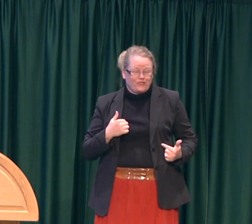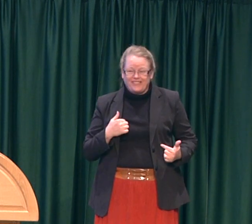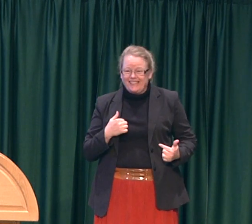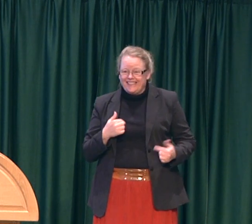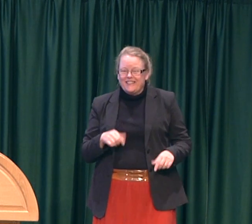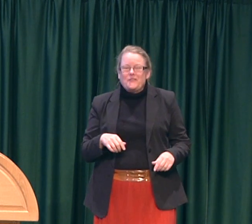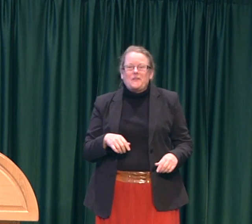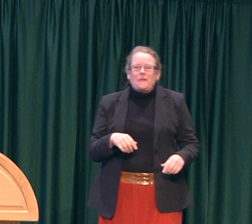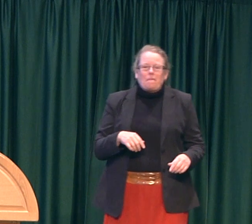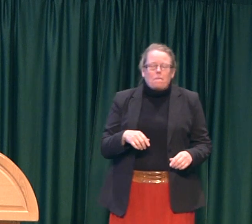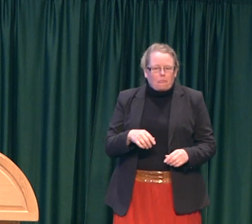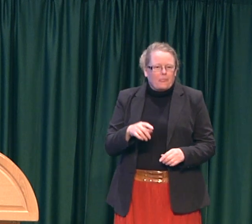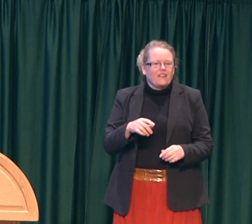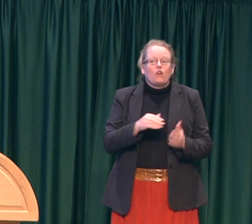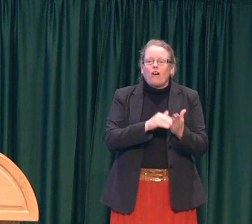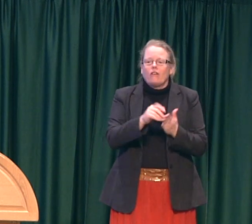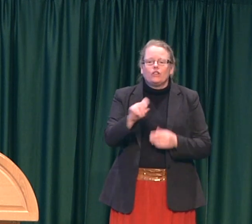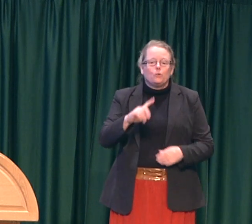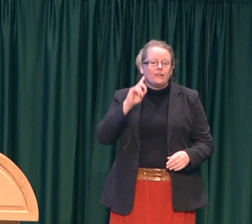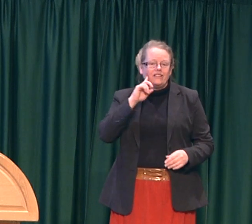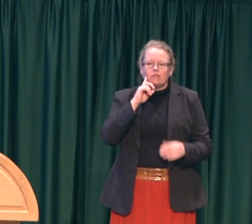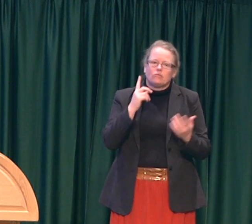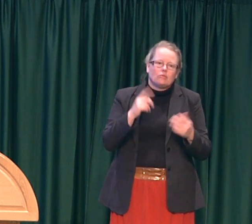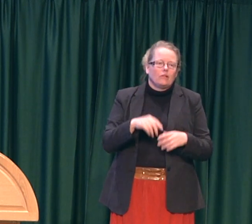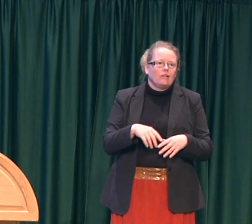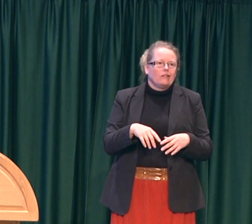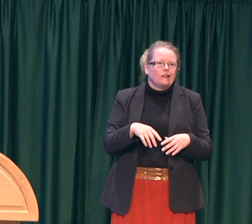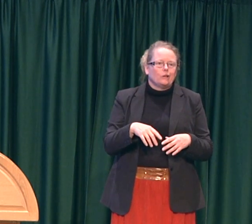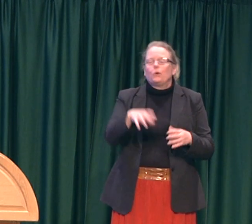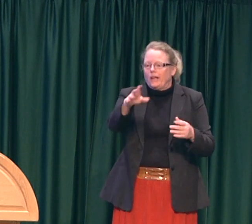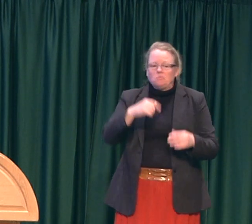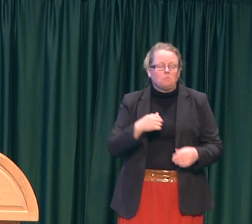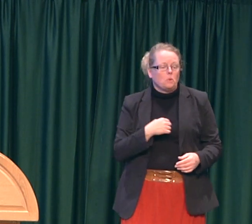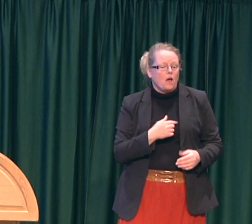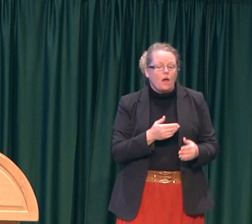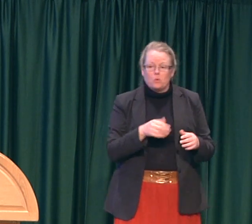hearing consumer on the other end of the phone, often you would hear,